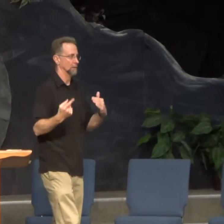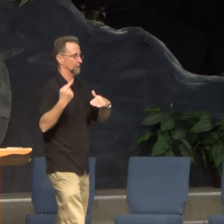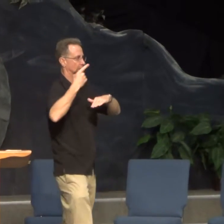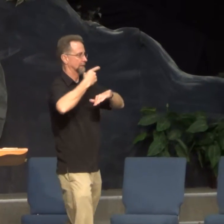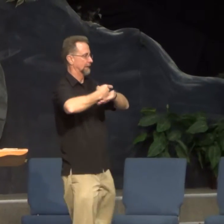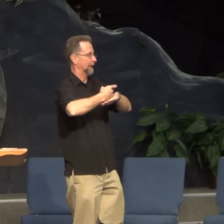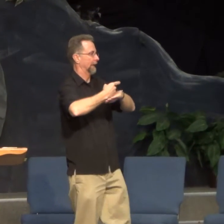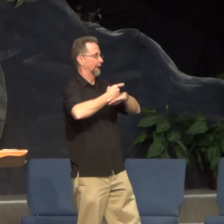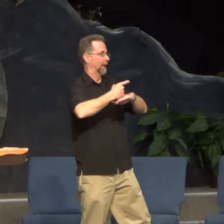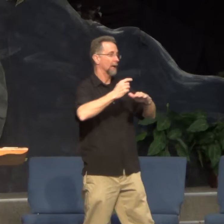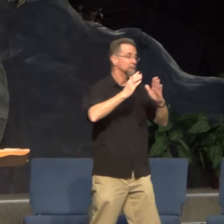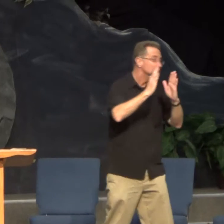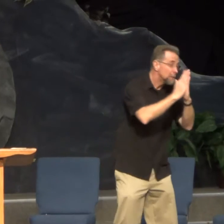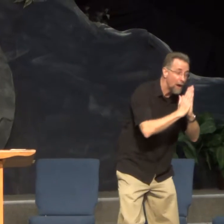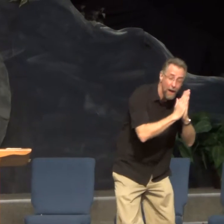Praise the Lord. Well, today,